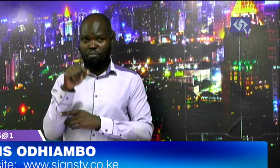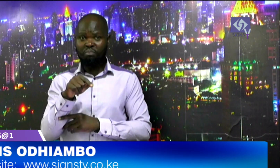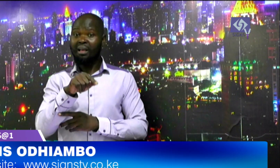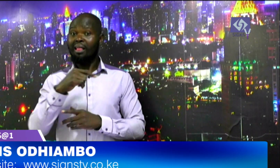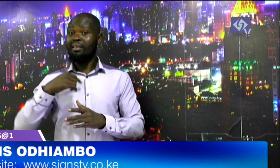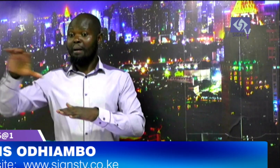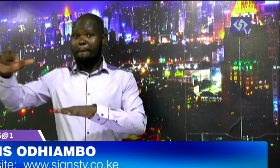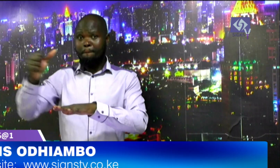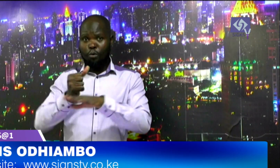Jubilee Party